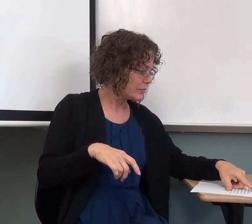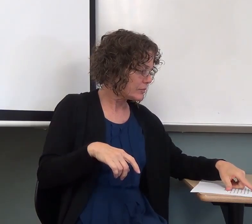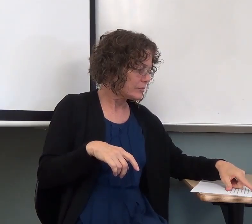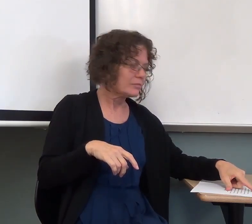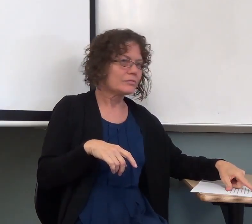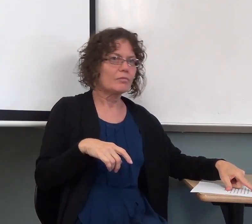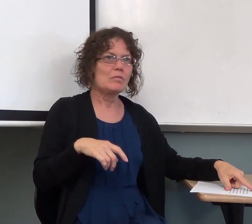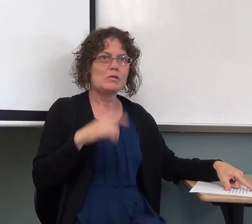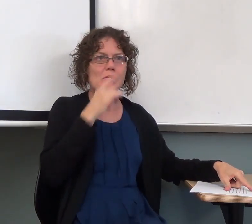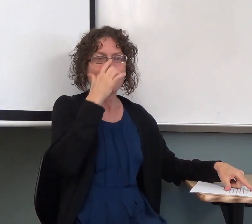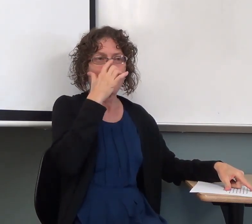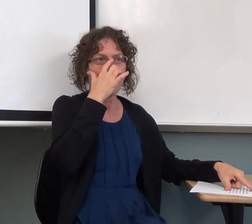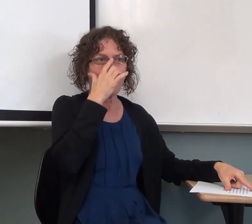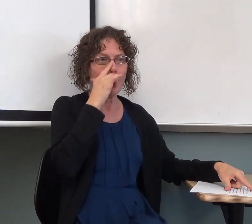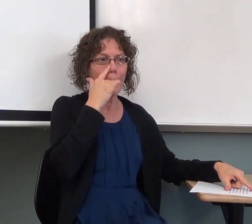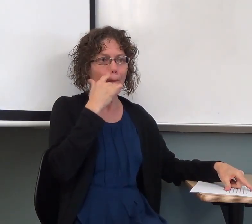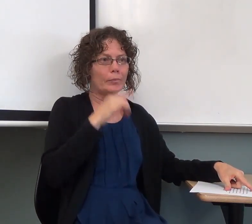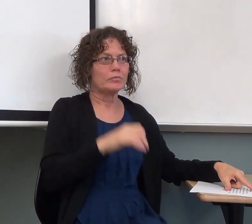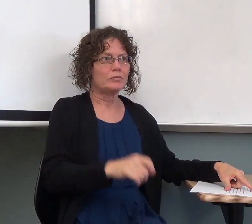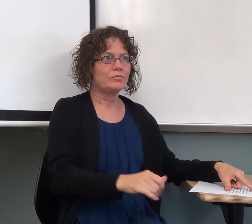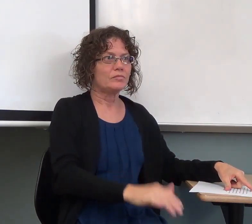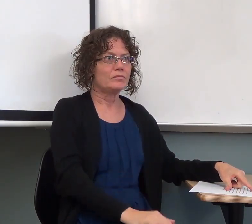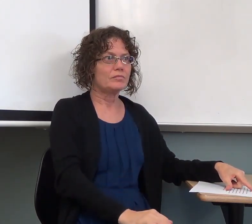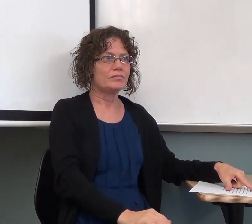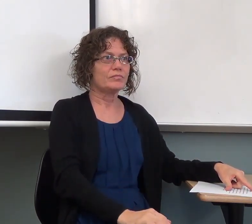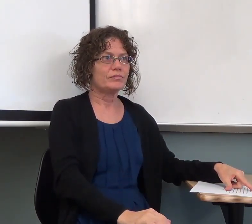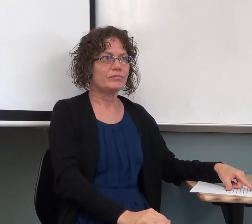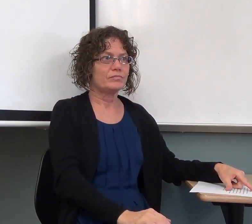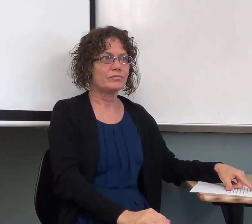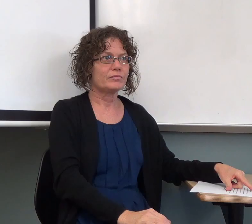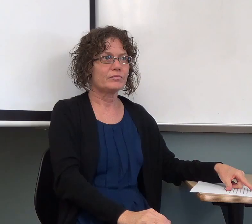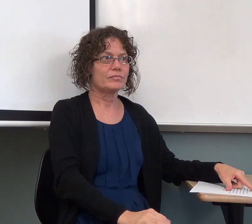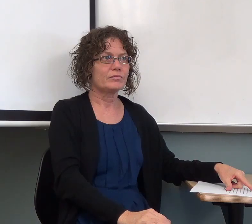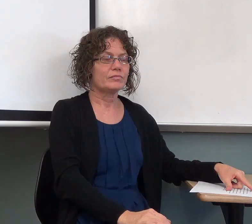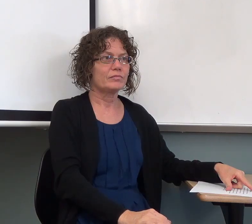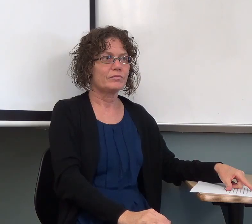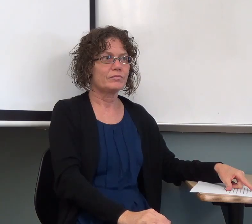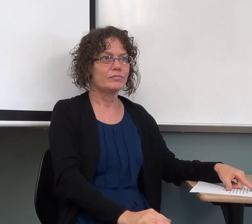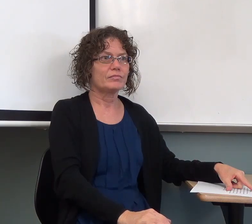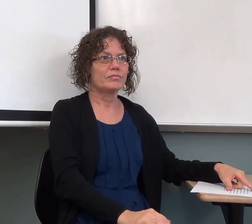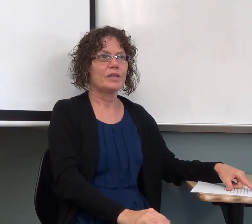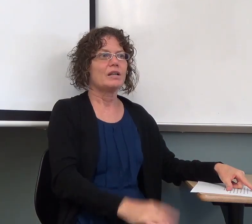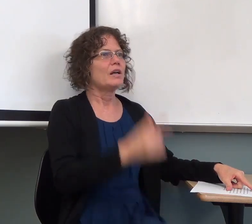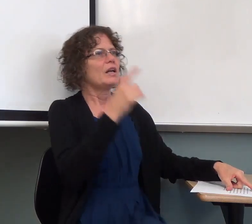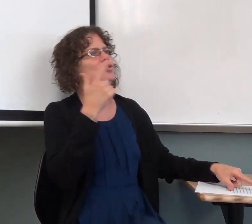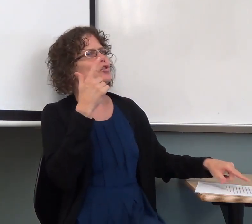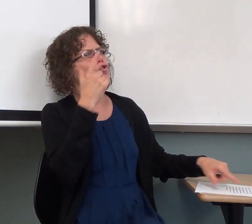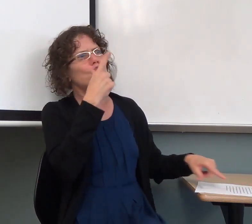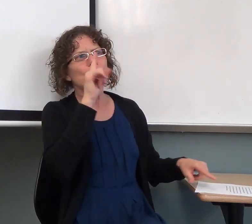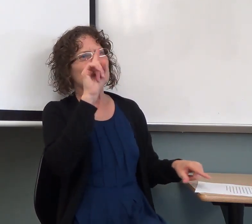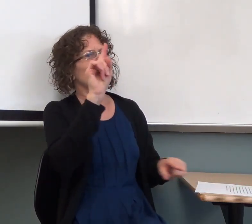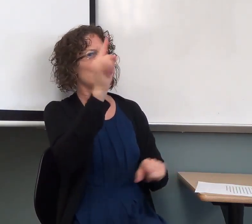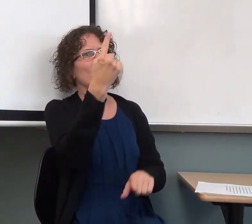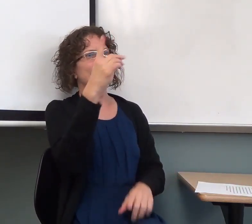me. Now I have a question. So it's just Dean is the subject because he loved the science and That's invention. correct. That's So correct. it's only